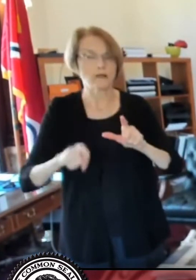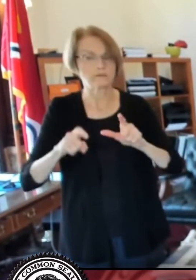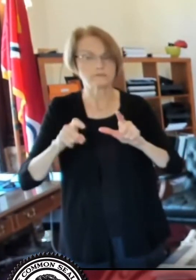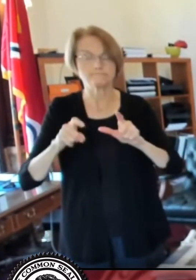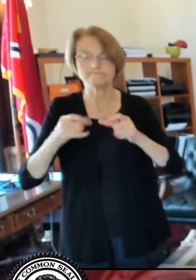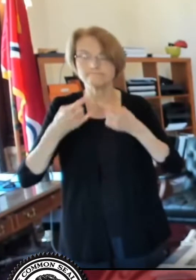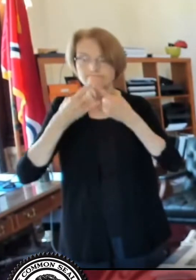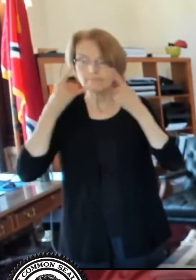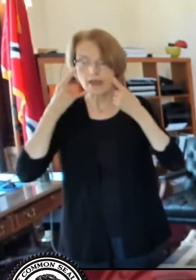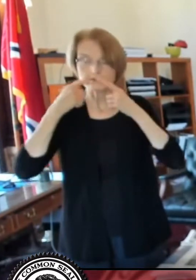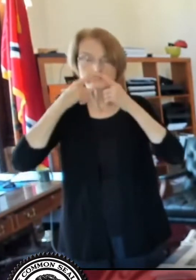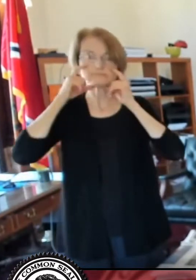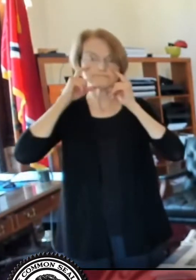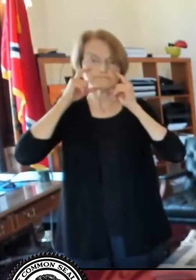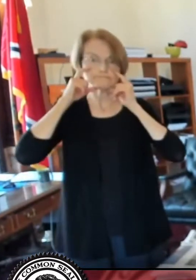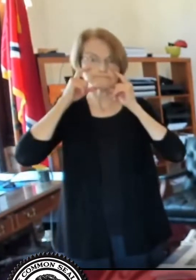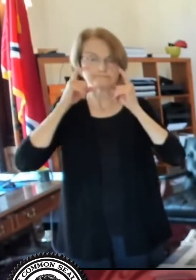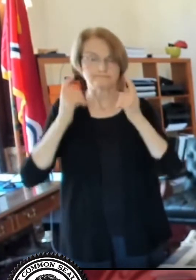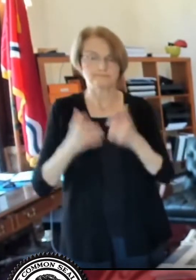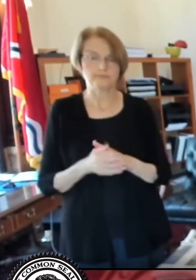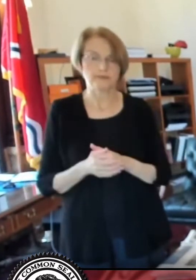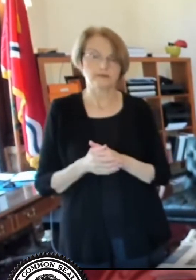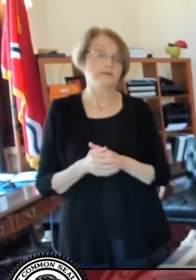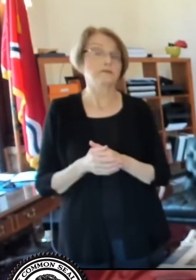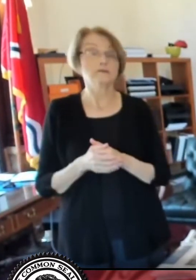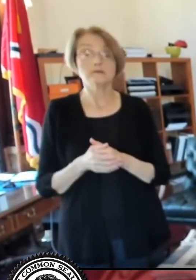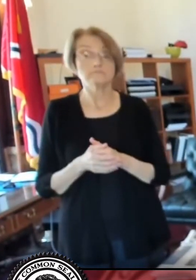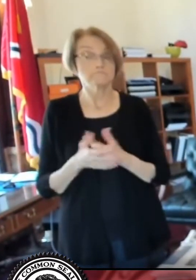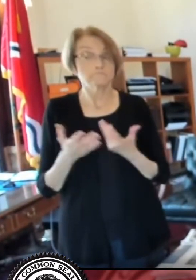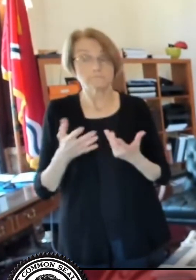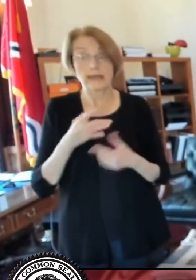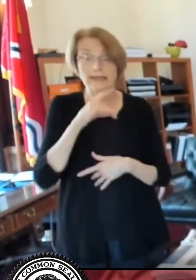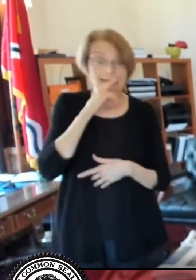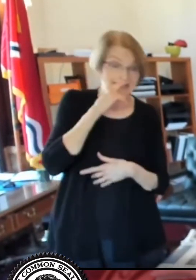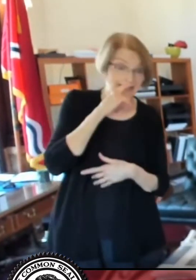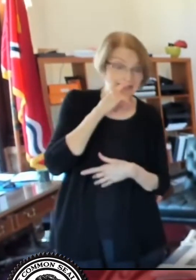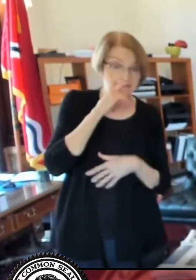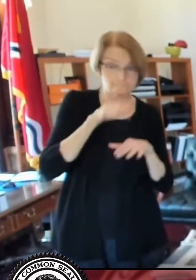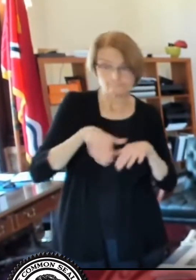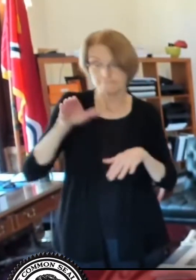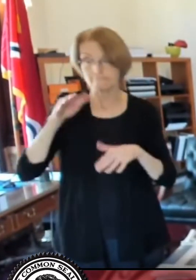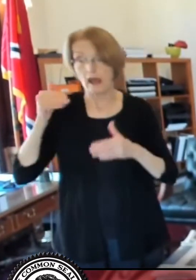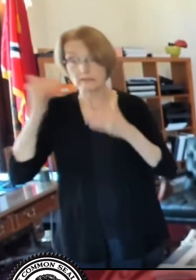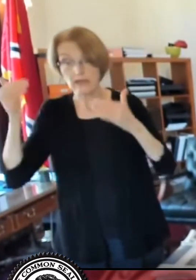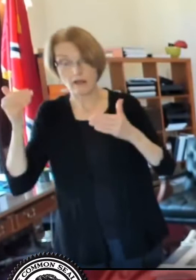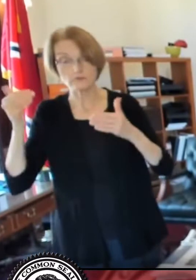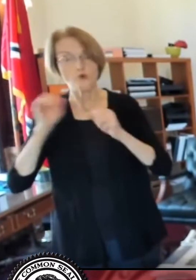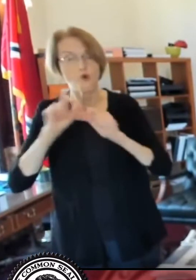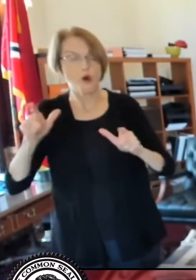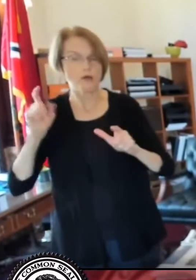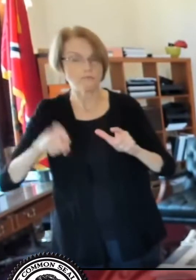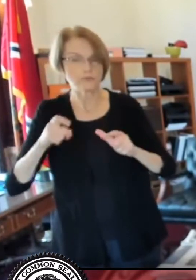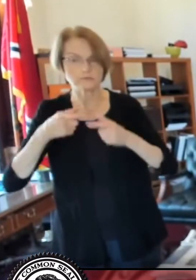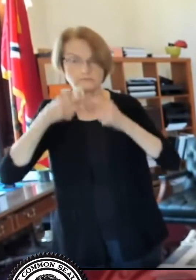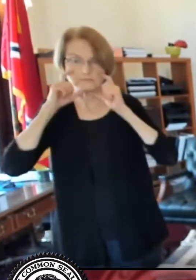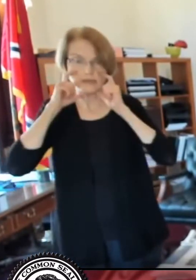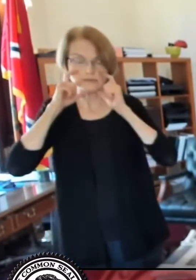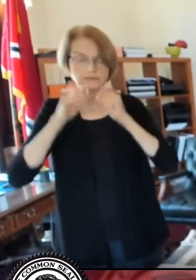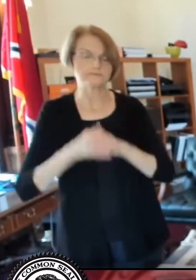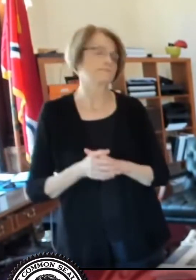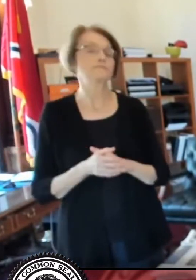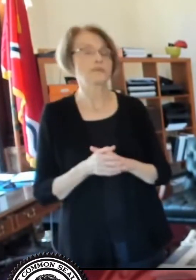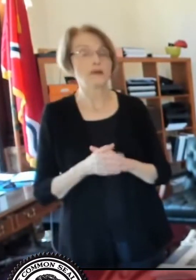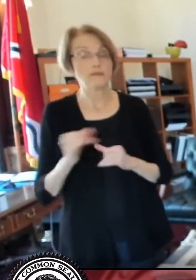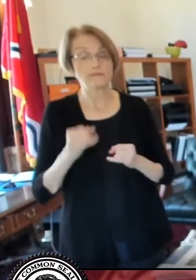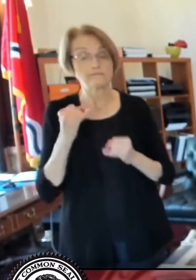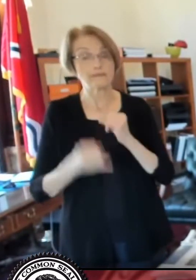covering. And that's whether it's kids or whether it's the adults that may be walking with them. And then finally,